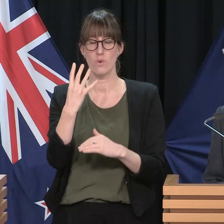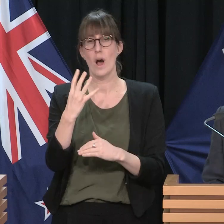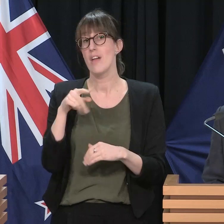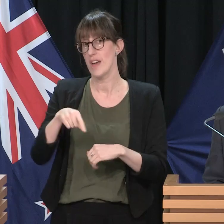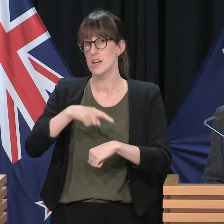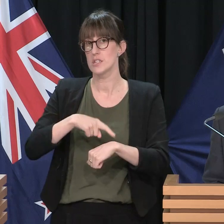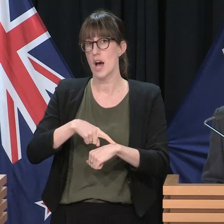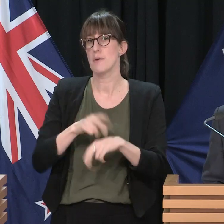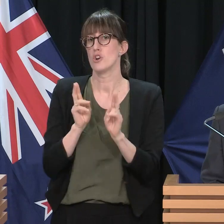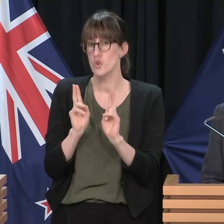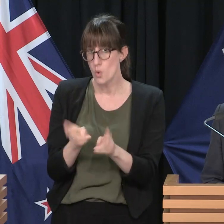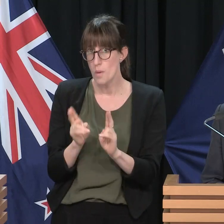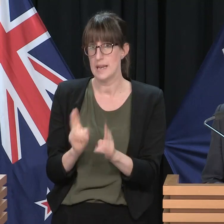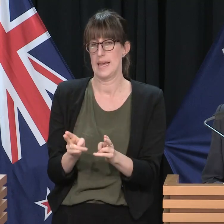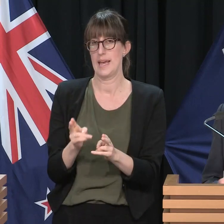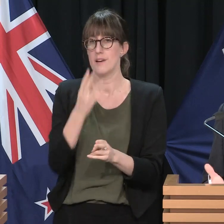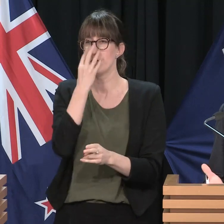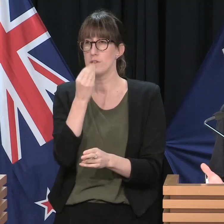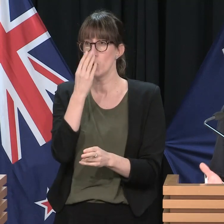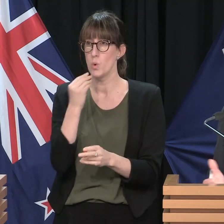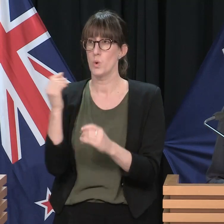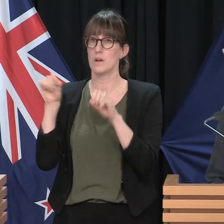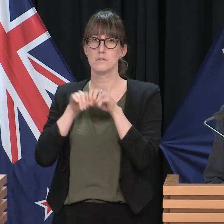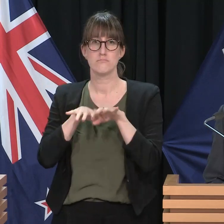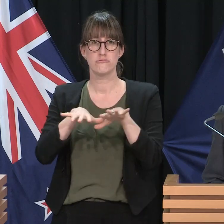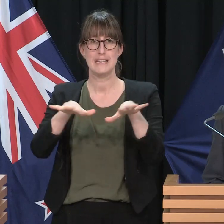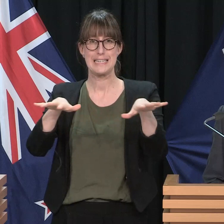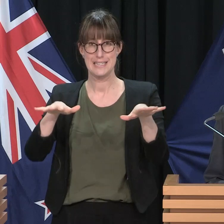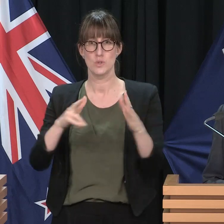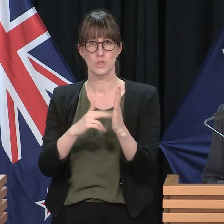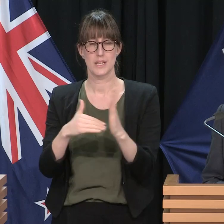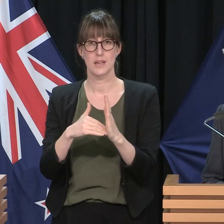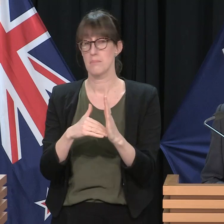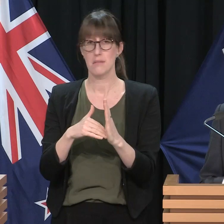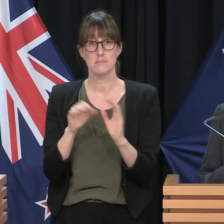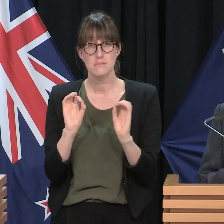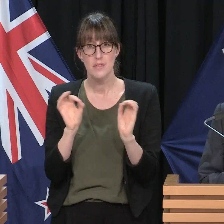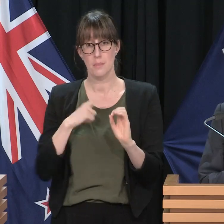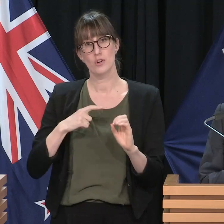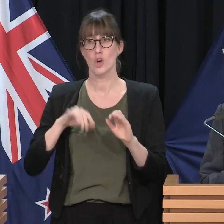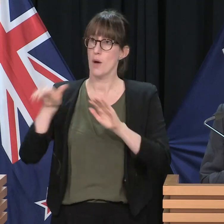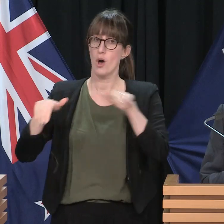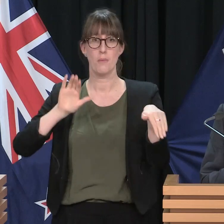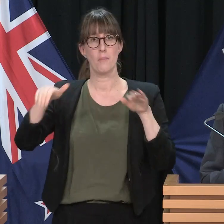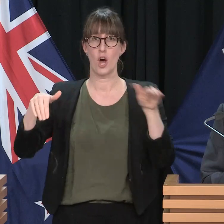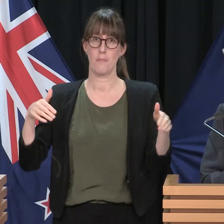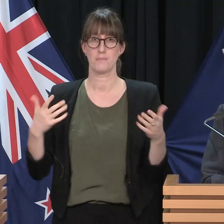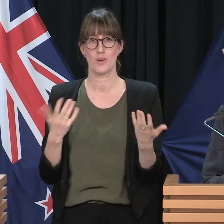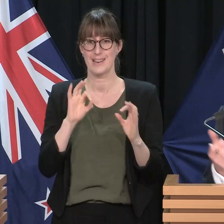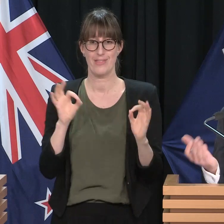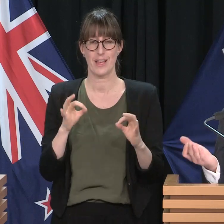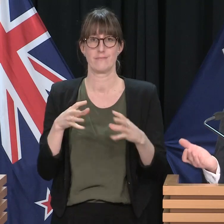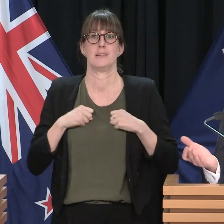they haven't spread in the community. So the rates of influenza-like illness on our surveillance through both our surveillance